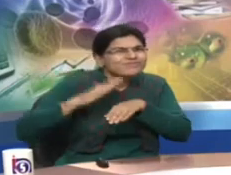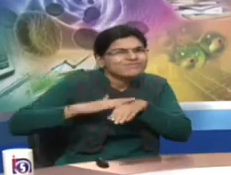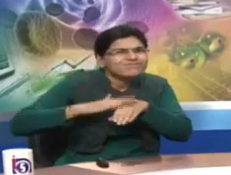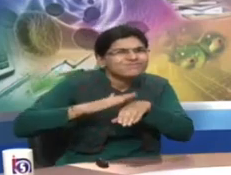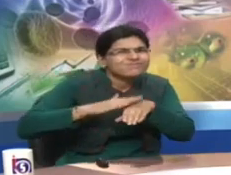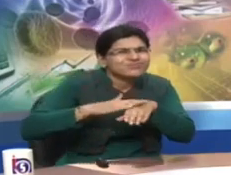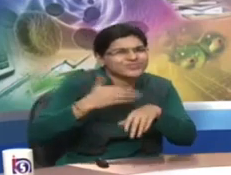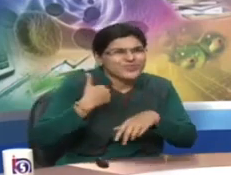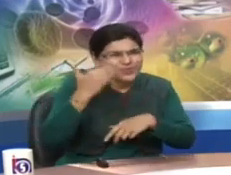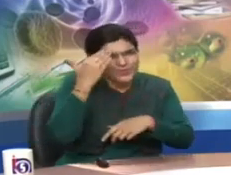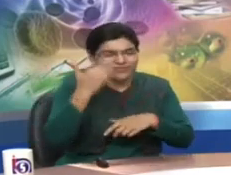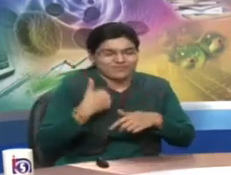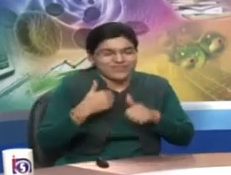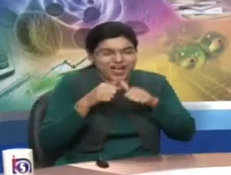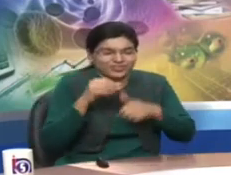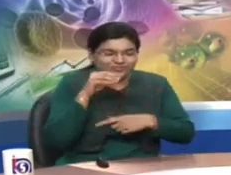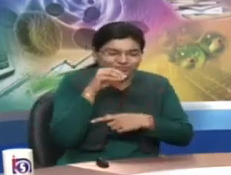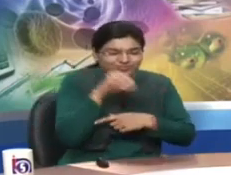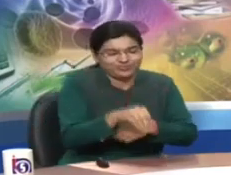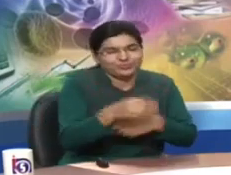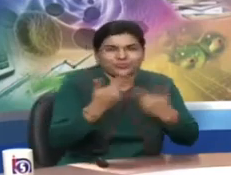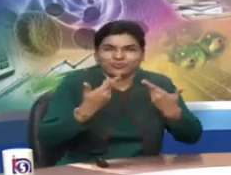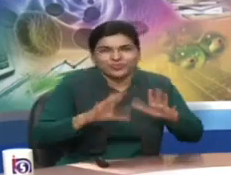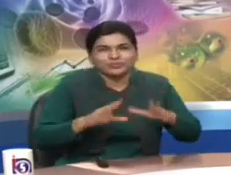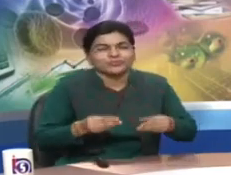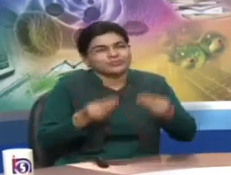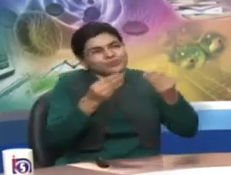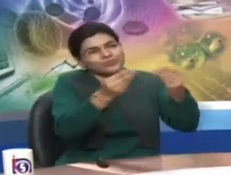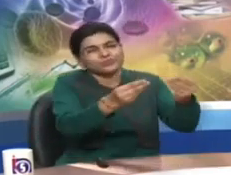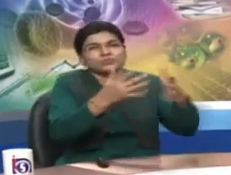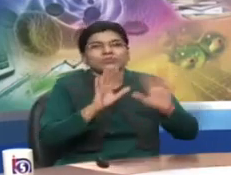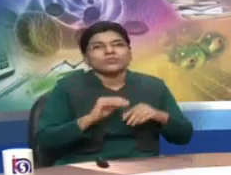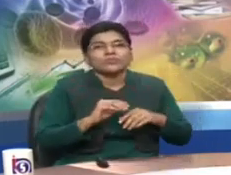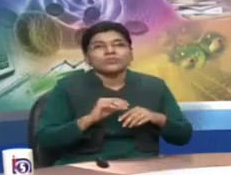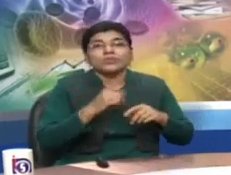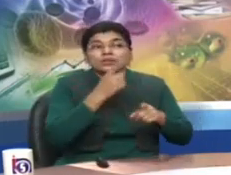teacher was adamant that he was invited for tea.